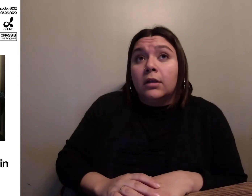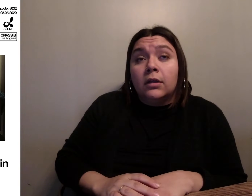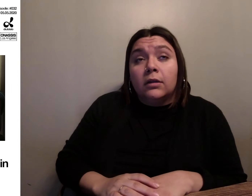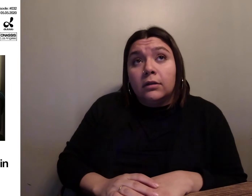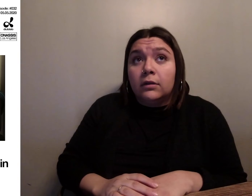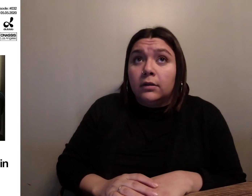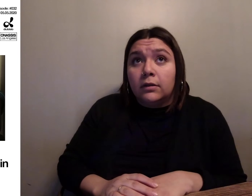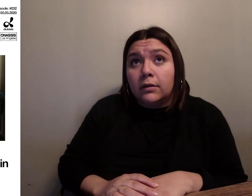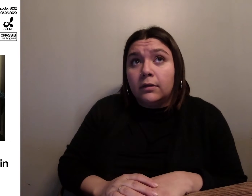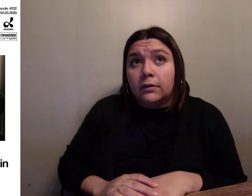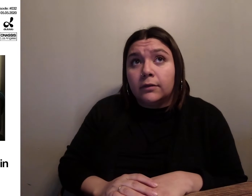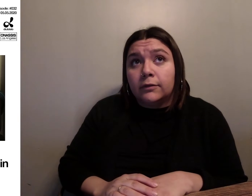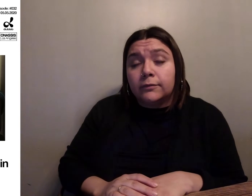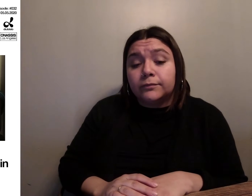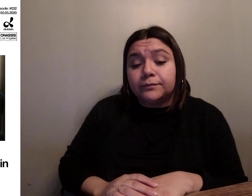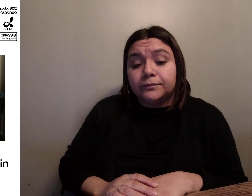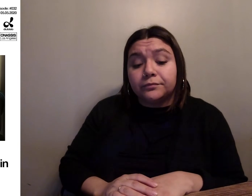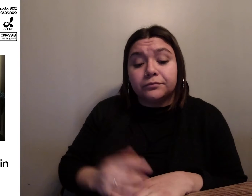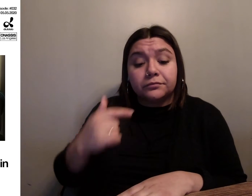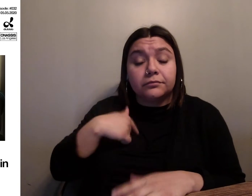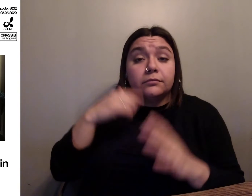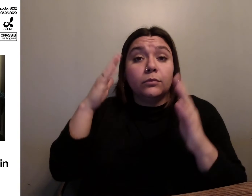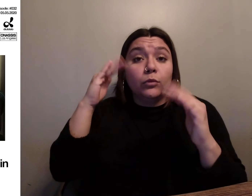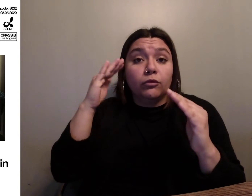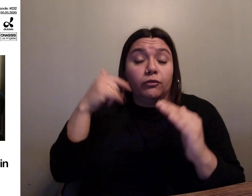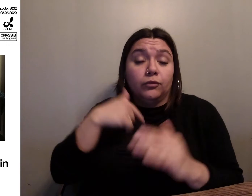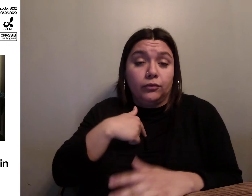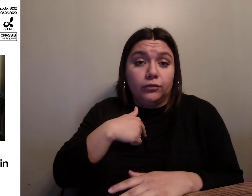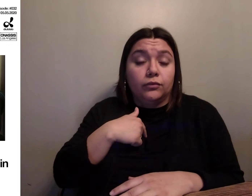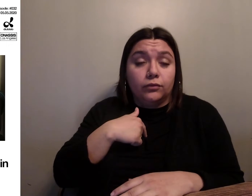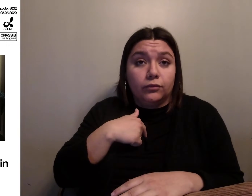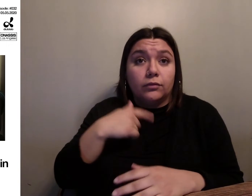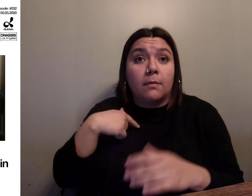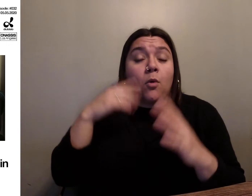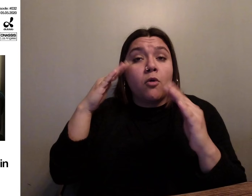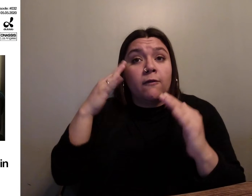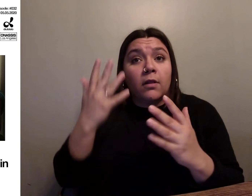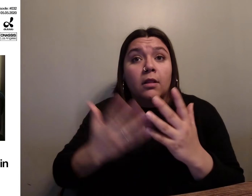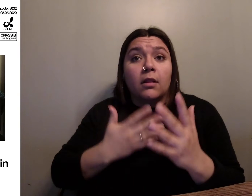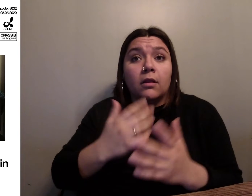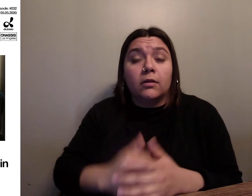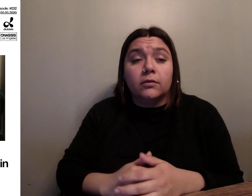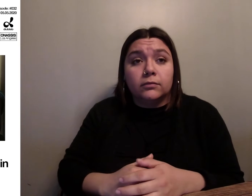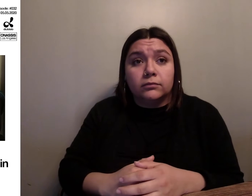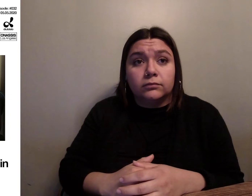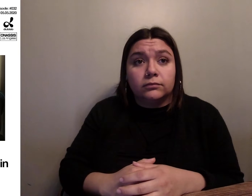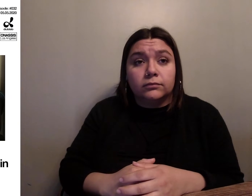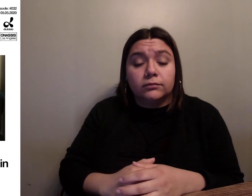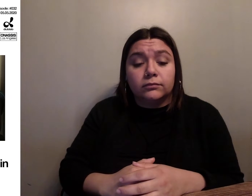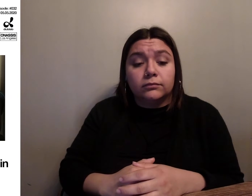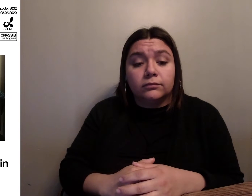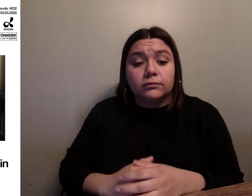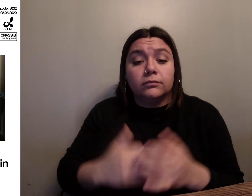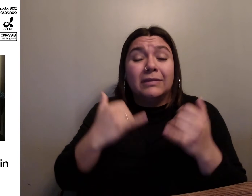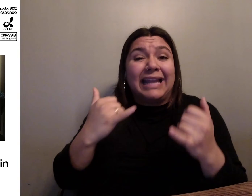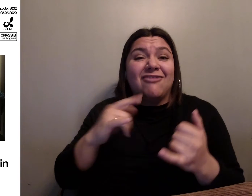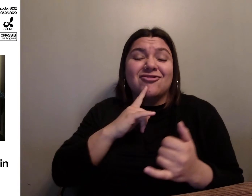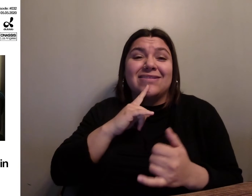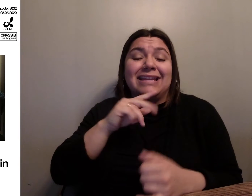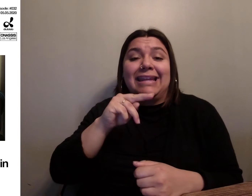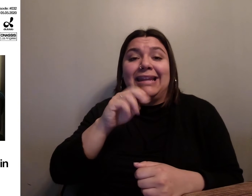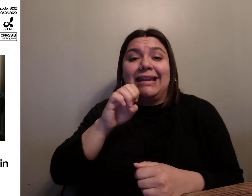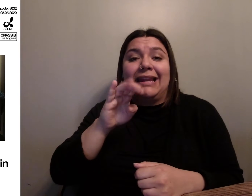in kind of a nebulous way, that we can begin to understand how important and